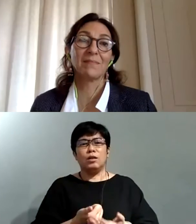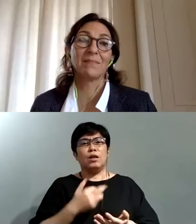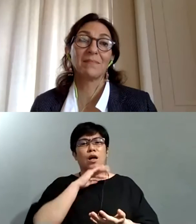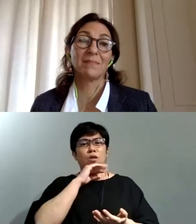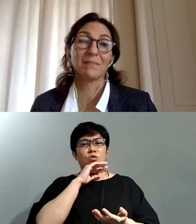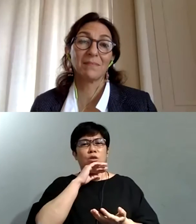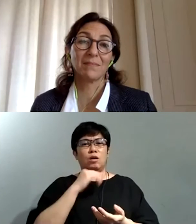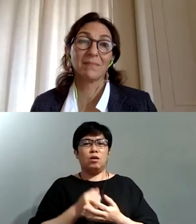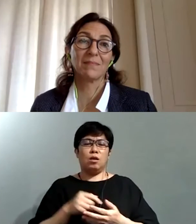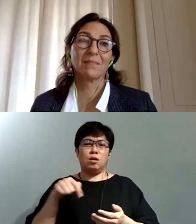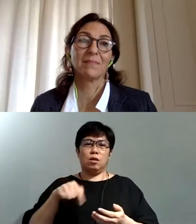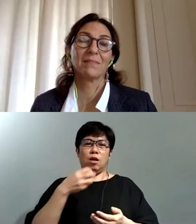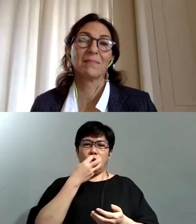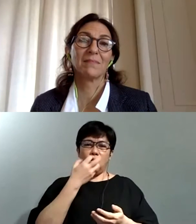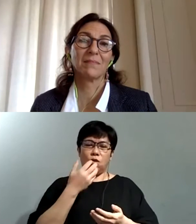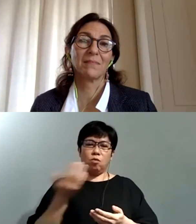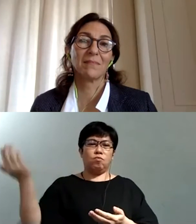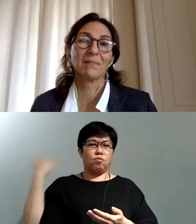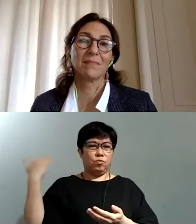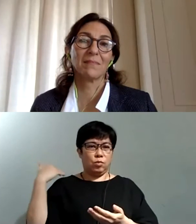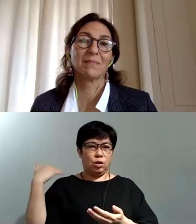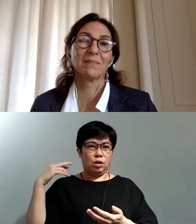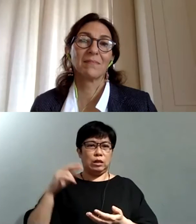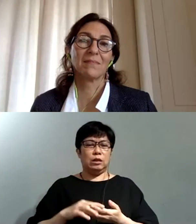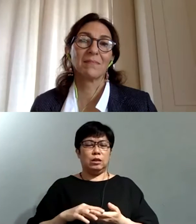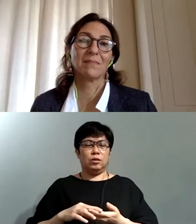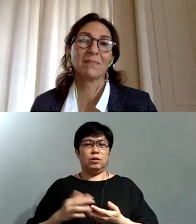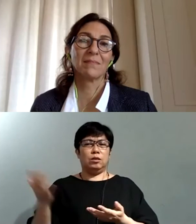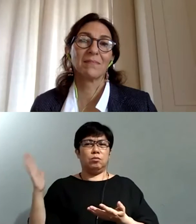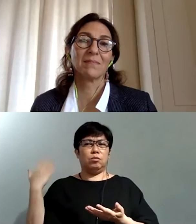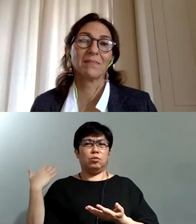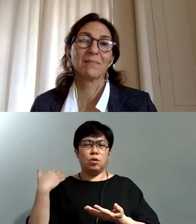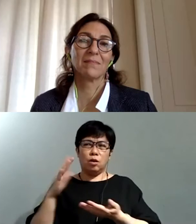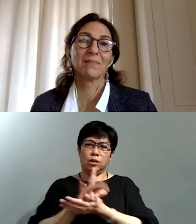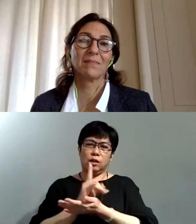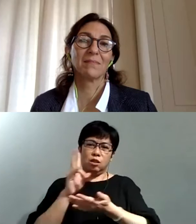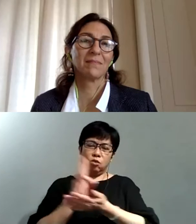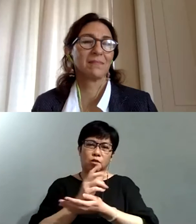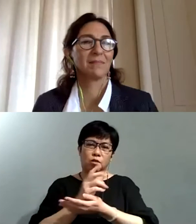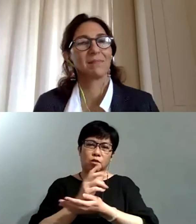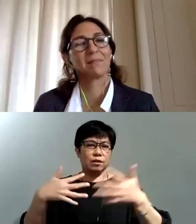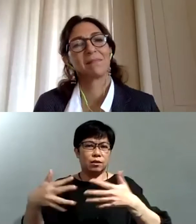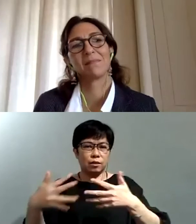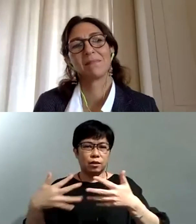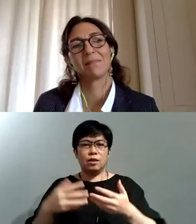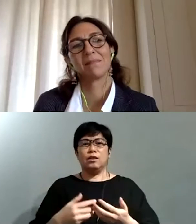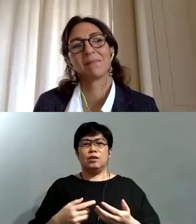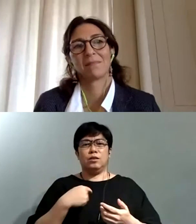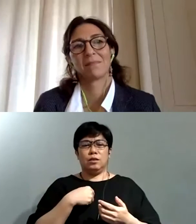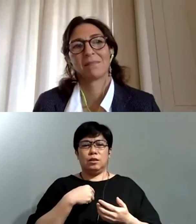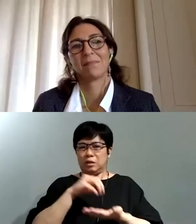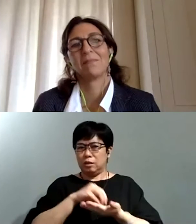Kong in the last 1 or 2 years, I would say that you will certainly come to a conclusion that